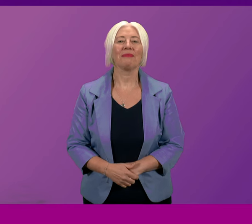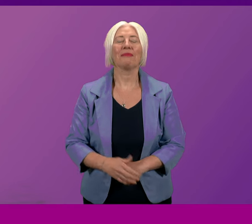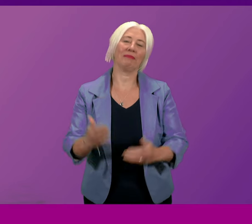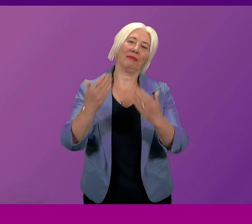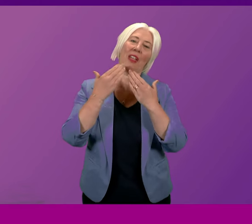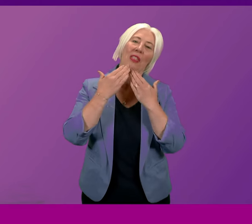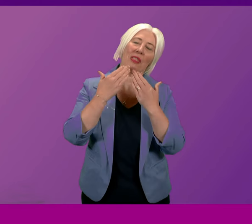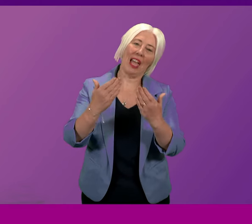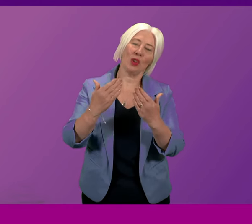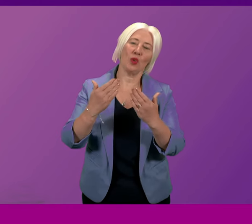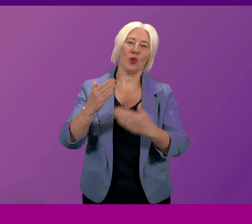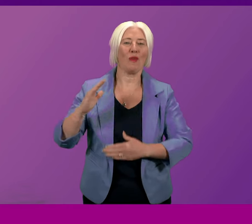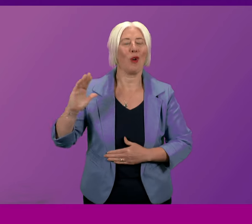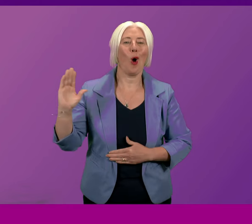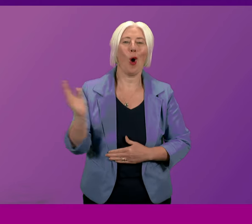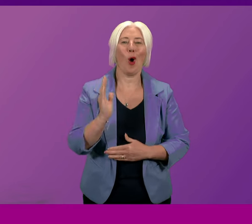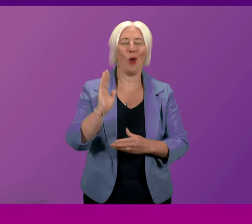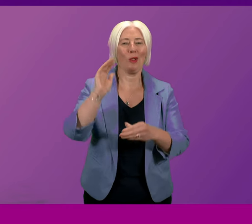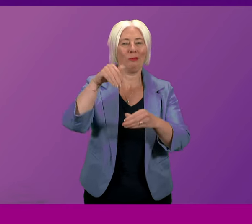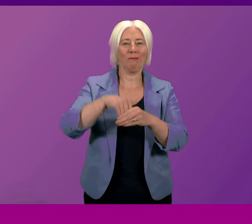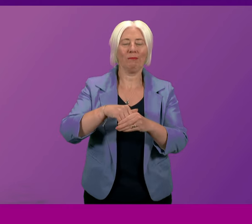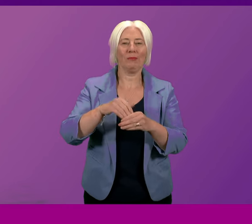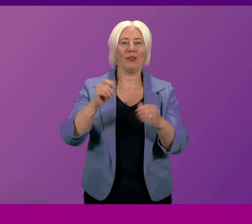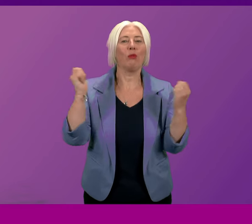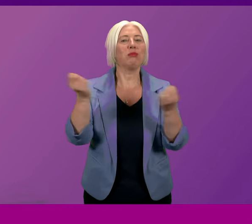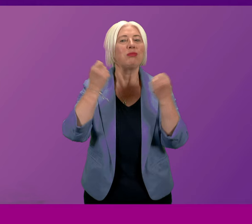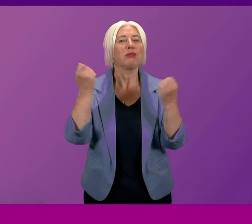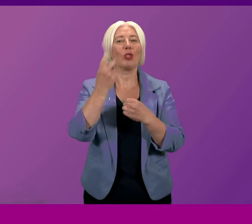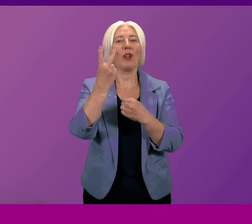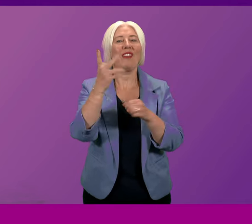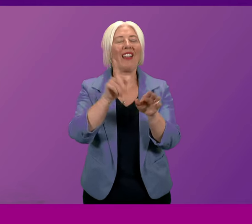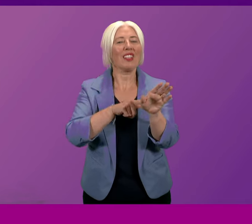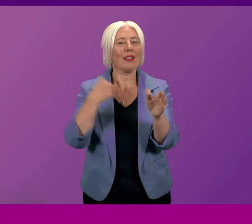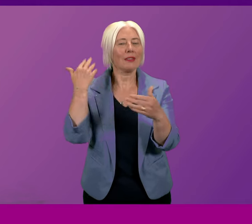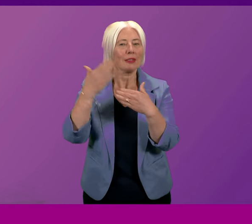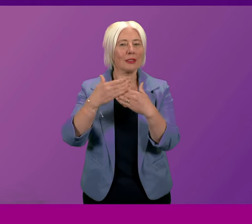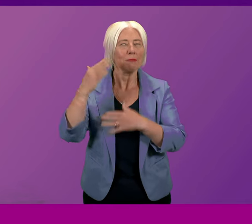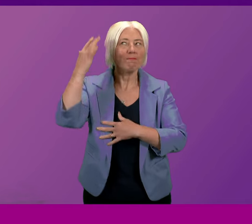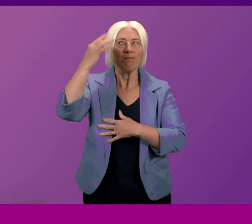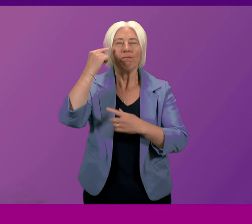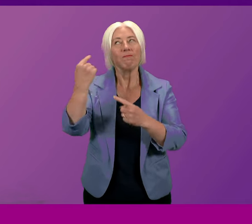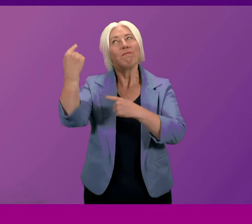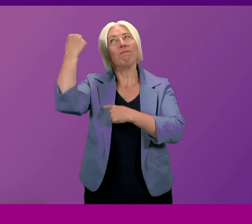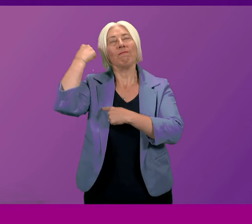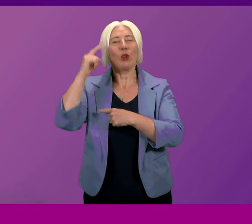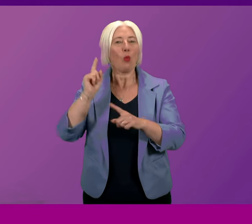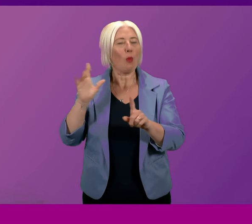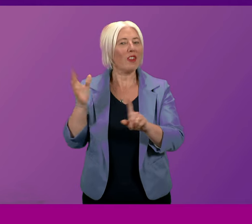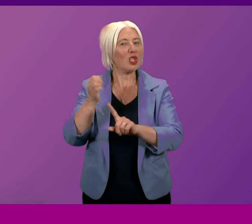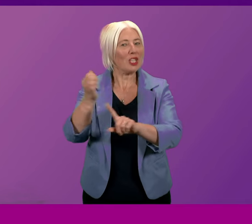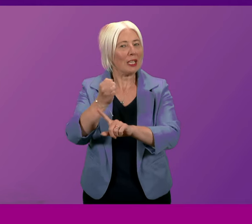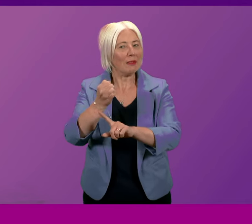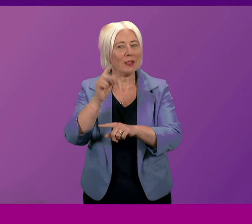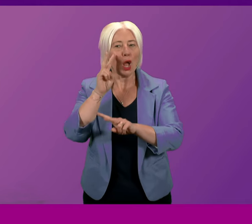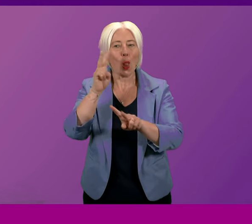Thank you all for joining us to mark our 25th anniversary as we reflect on what has been achieved and we look to the